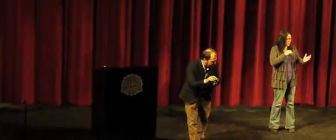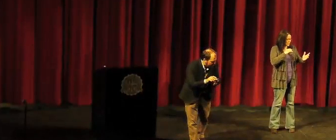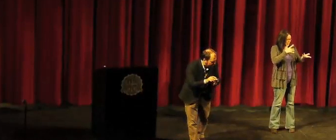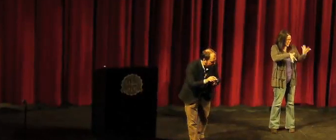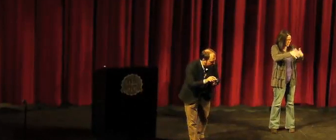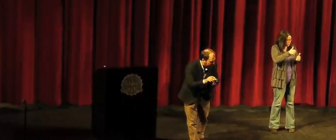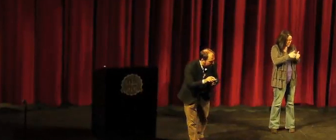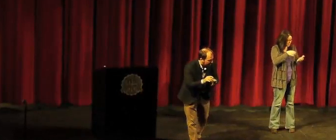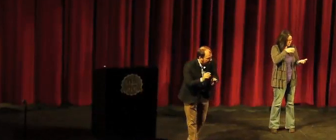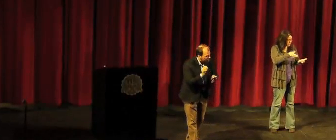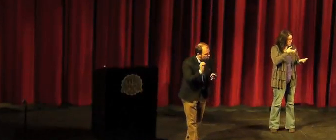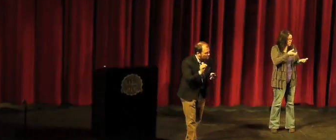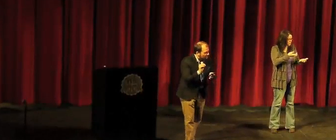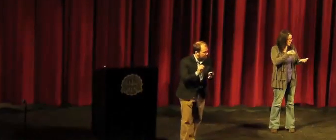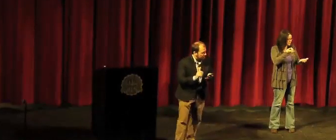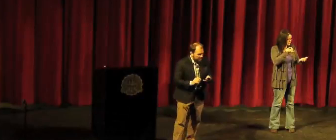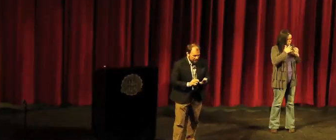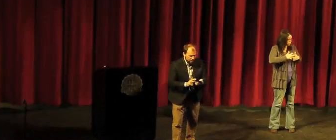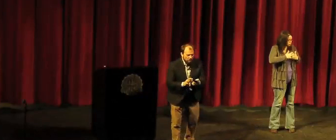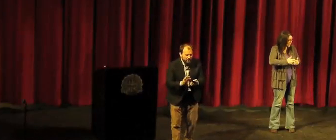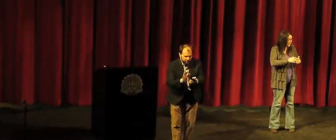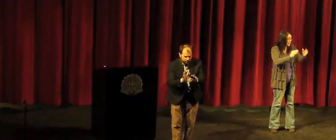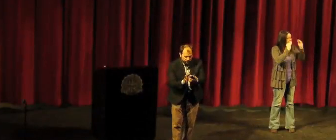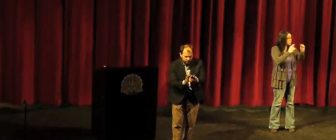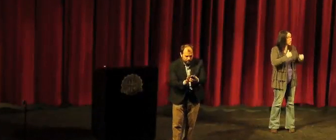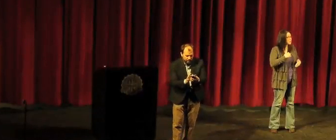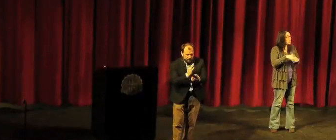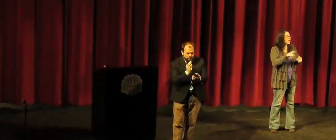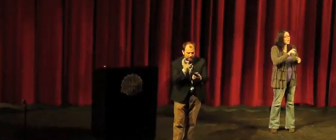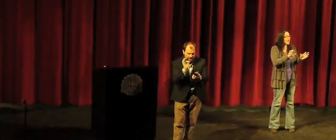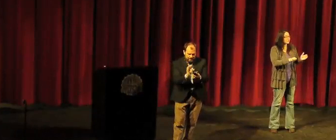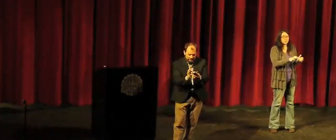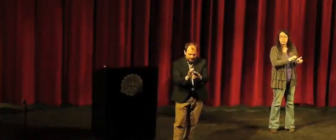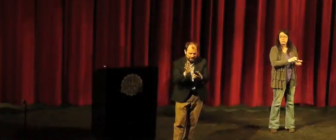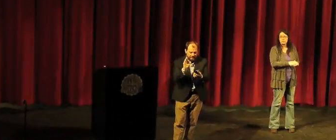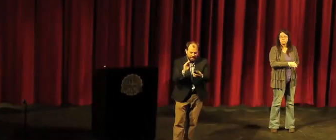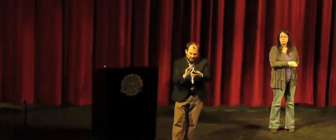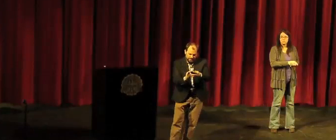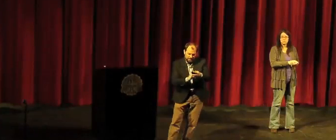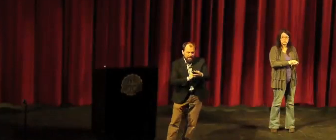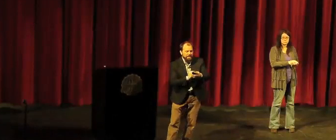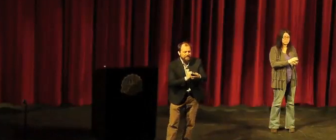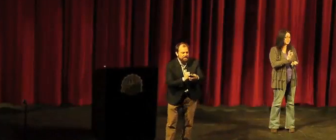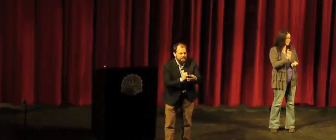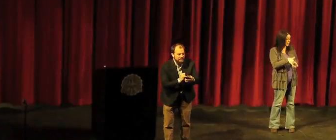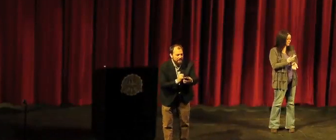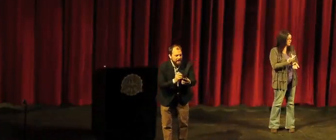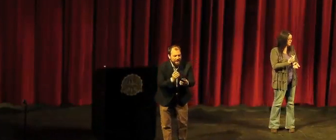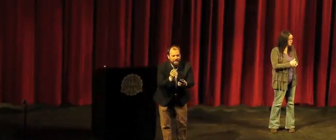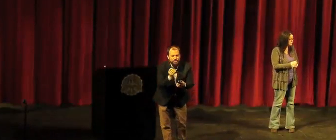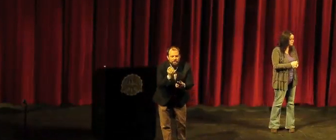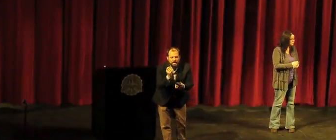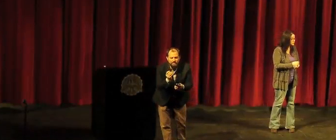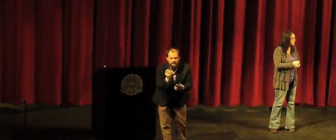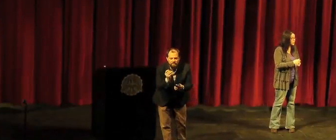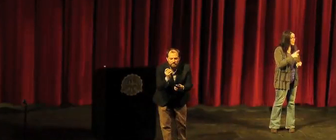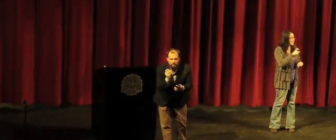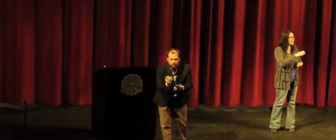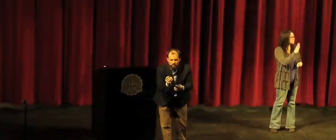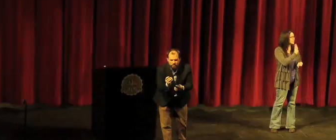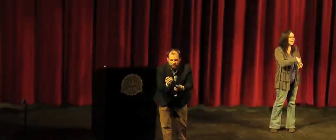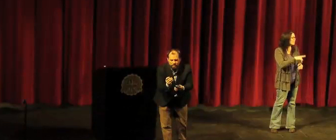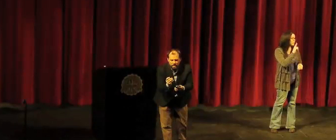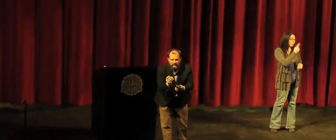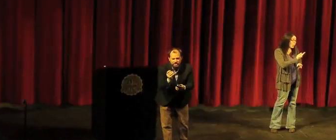with this machine has taught me that all I have to do is make moves like this and this and this, and I should never ever